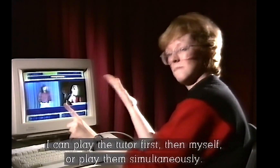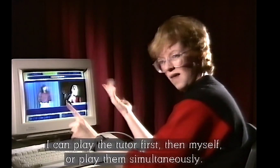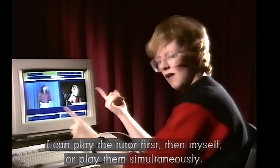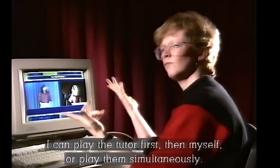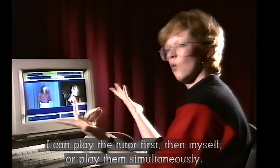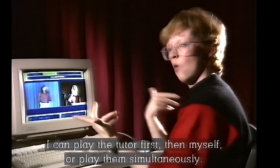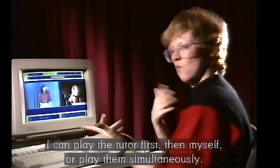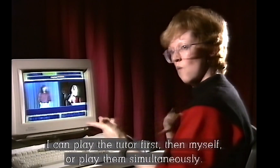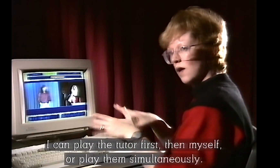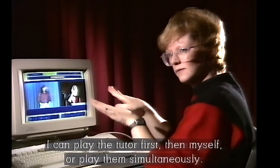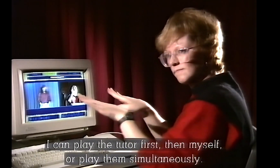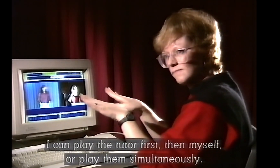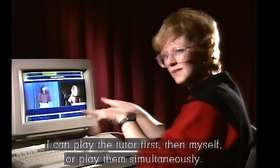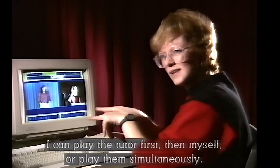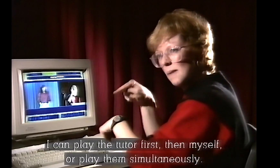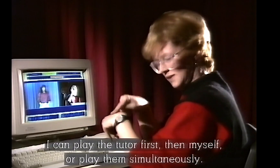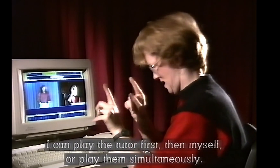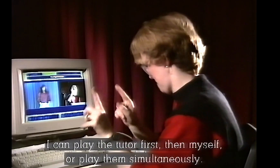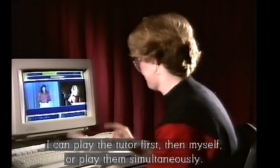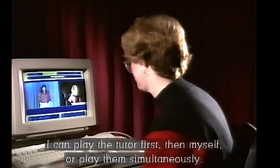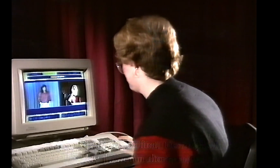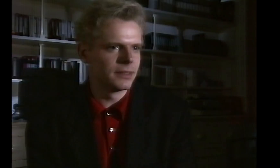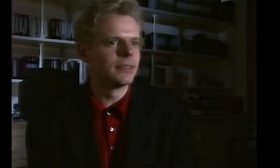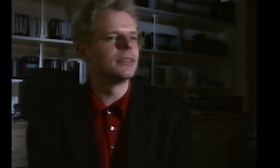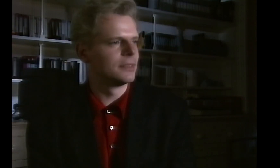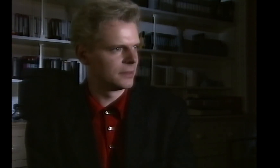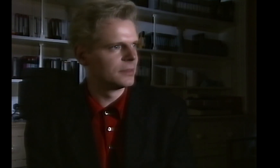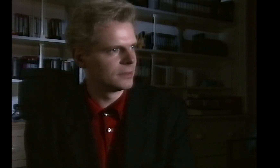So that's it. I've been recorded and here I am now on the screen.